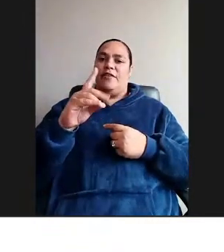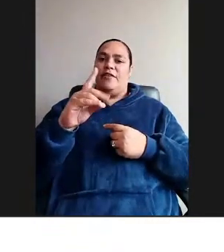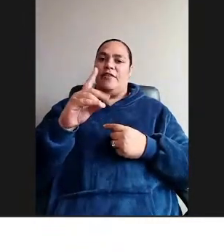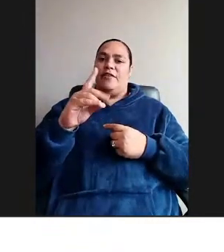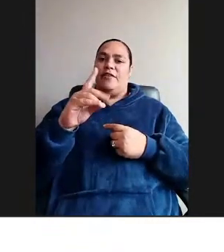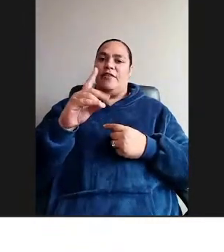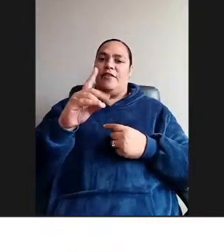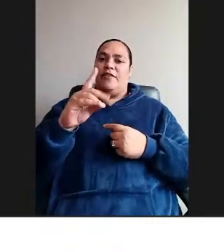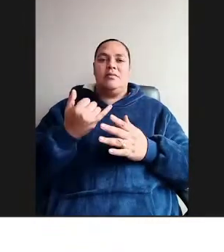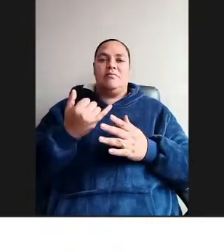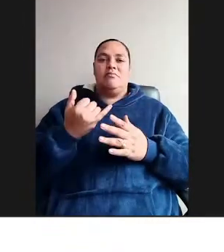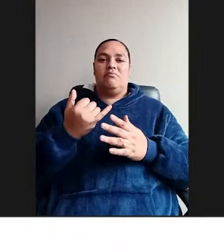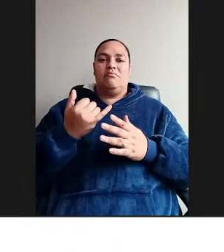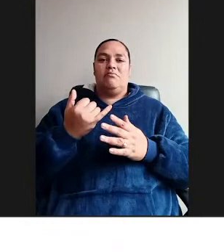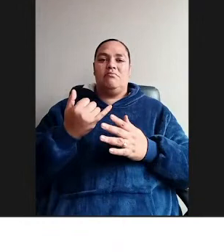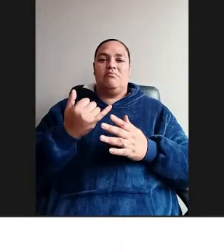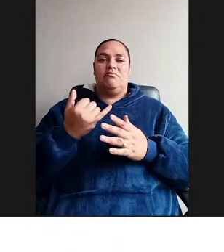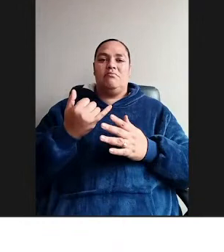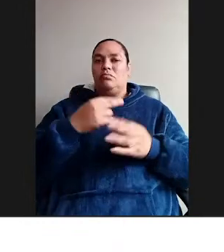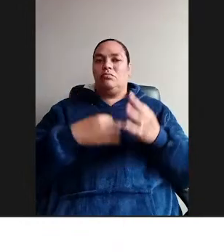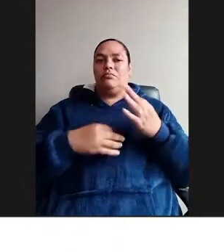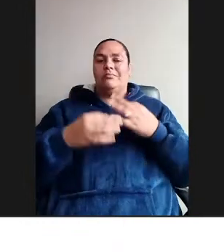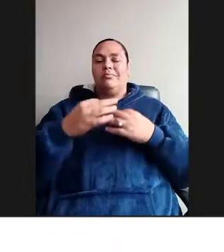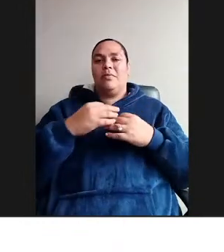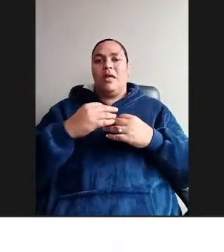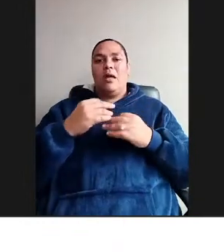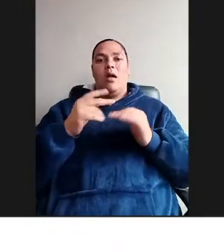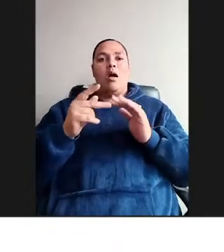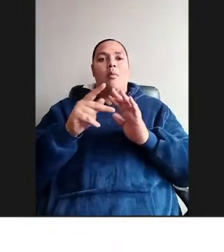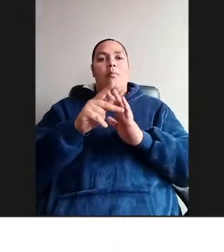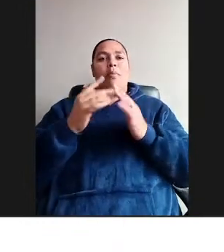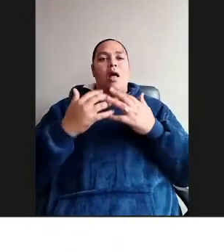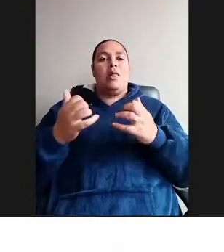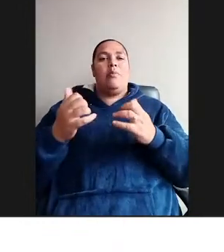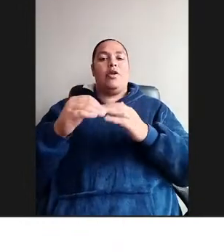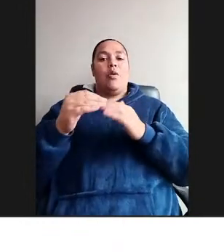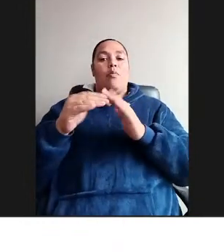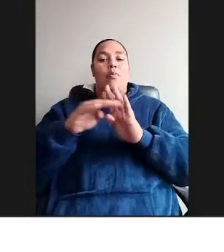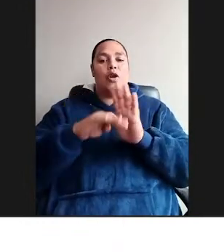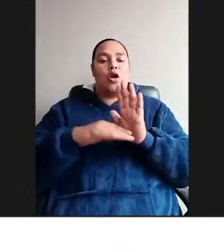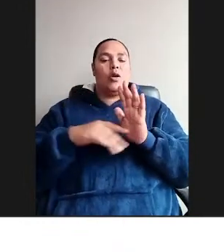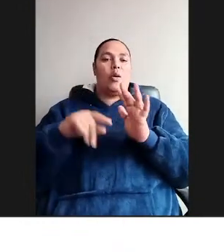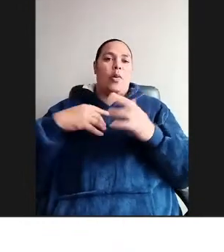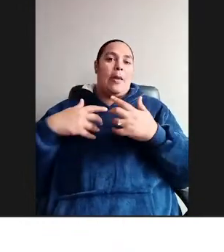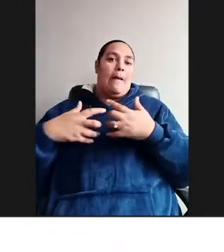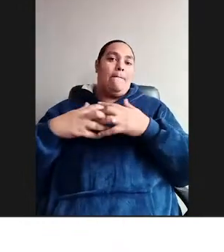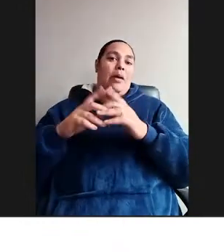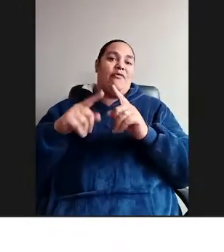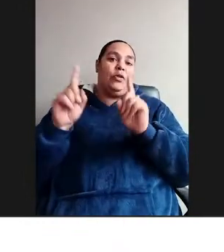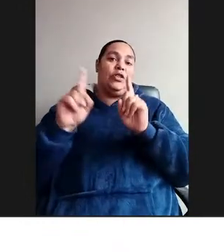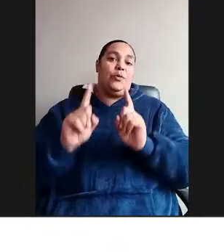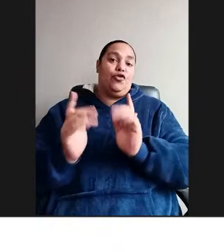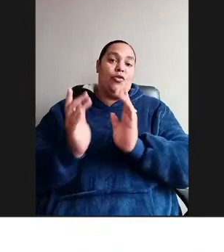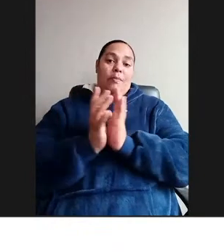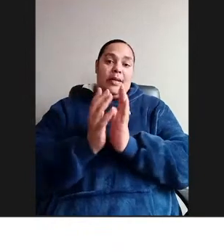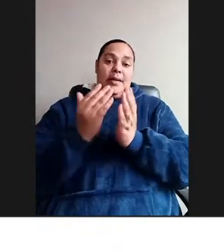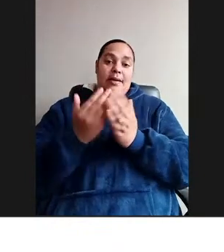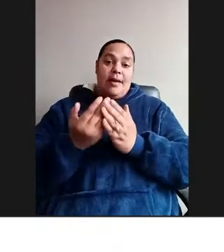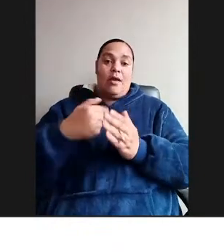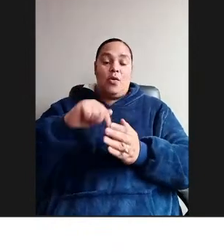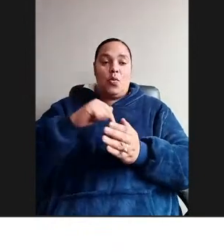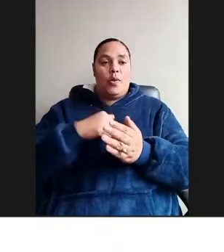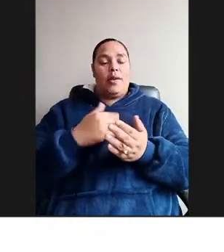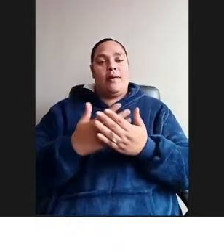the parliamentary program, and we set a date for that special meeting for us to have a closed